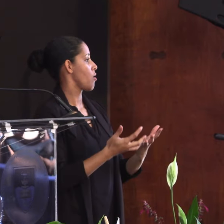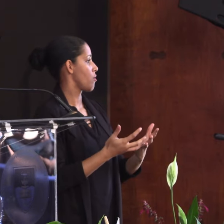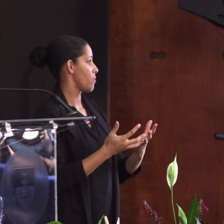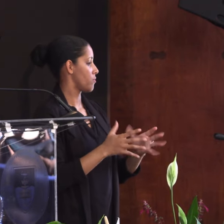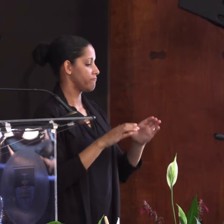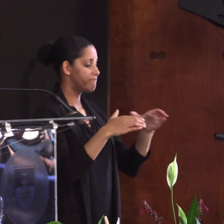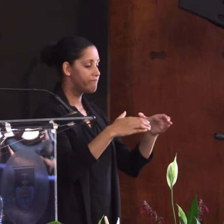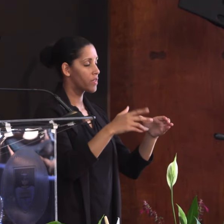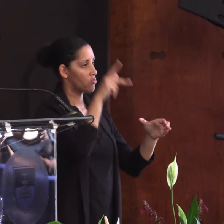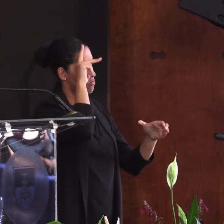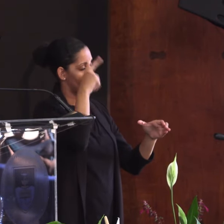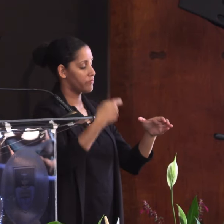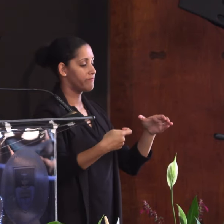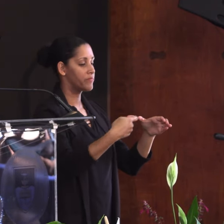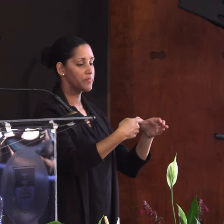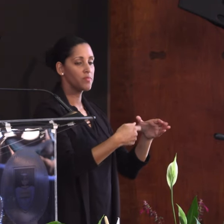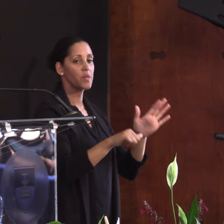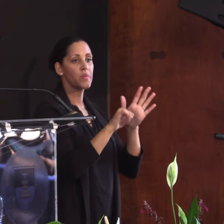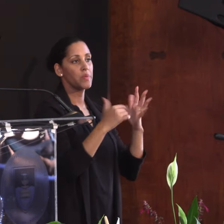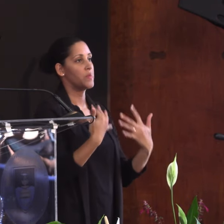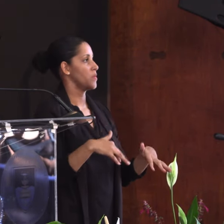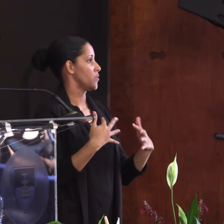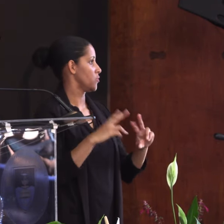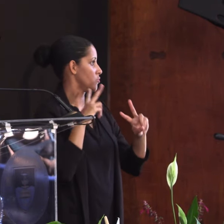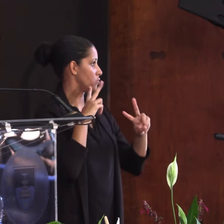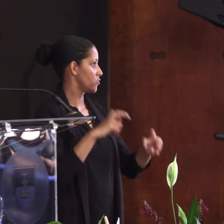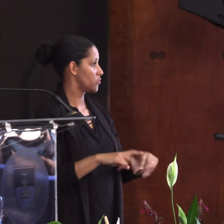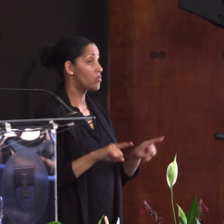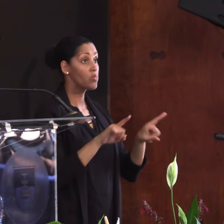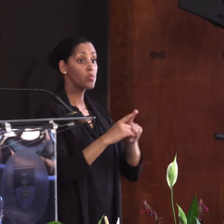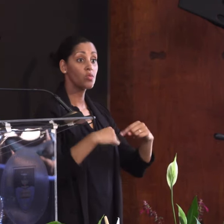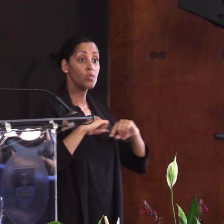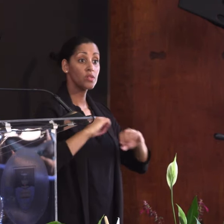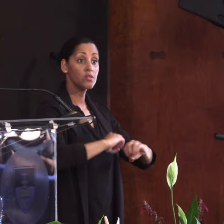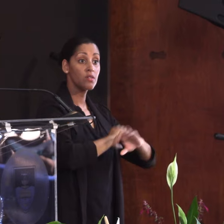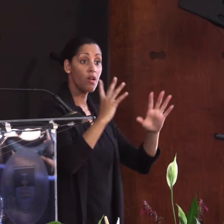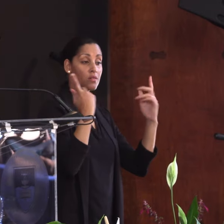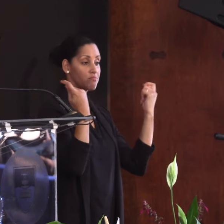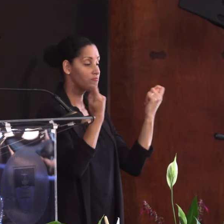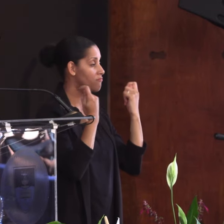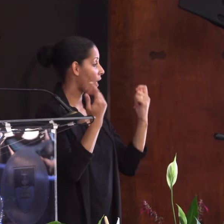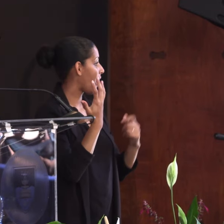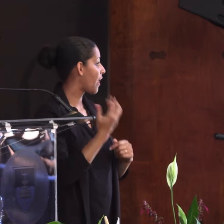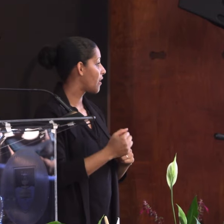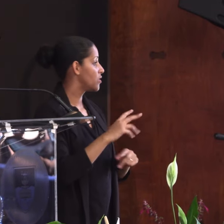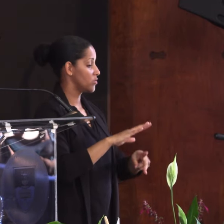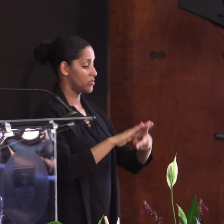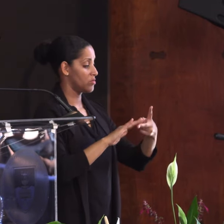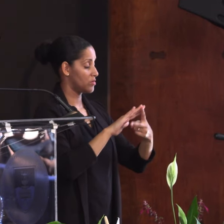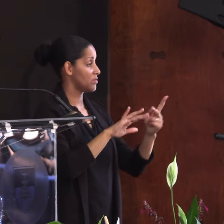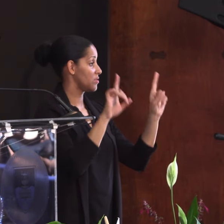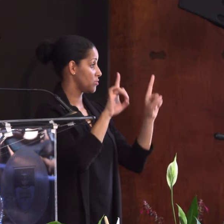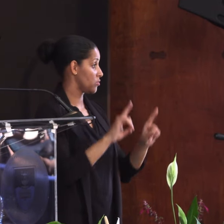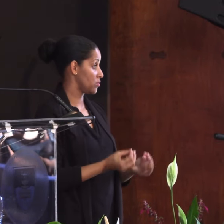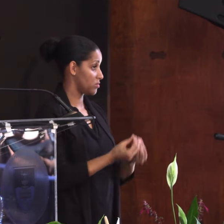their fundamental research. We will, however, now begin the celebrations with 2 special offerings.